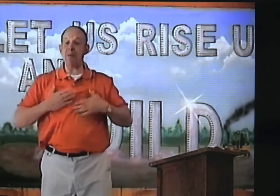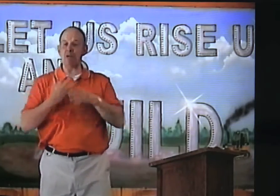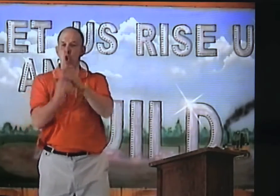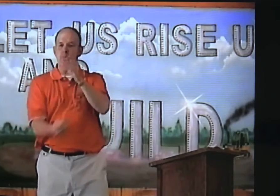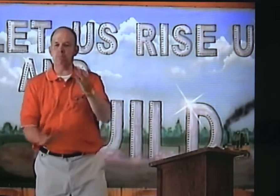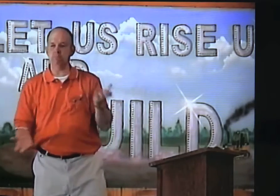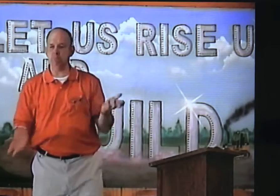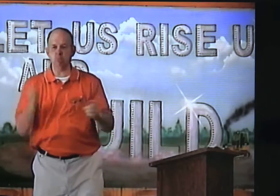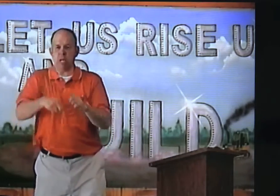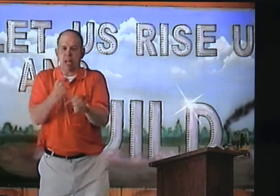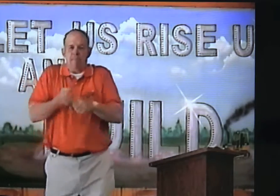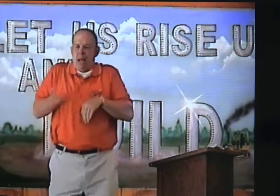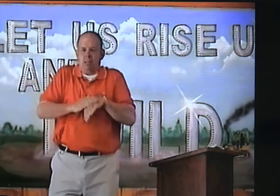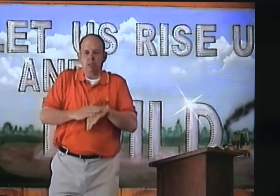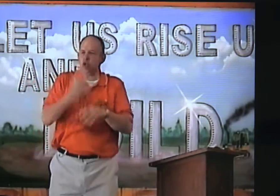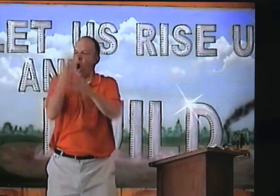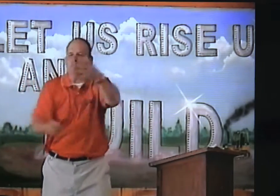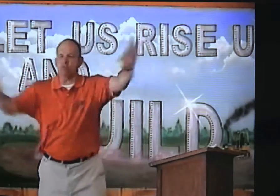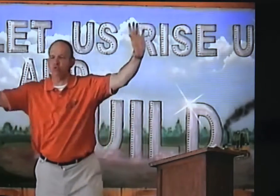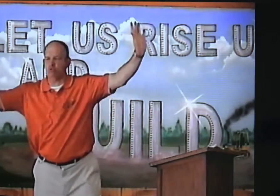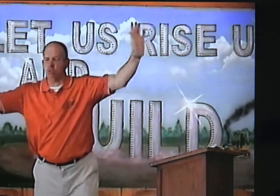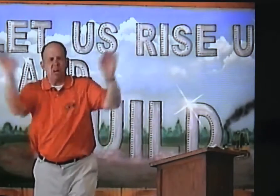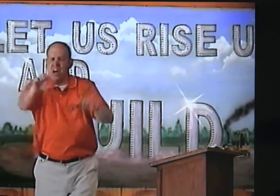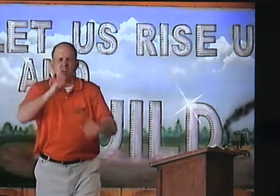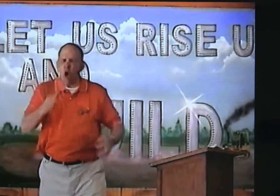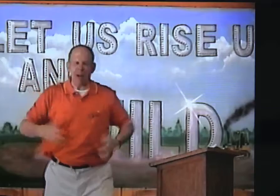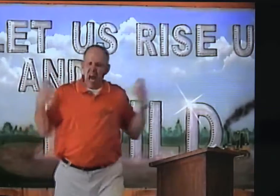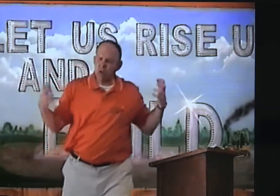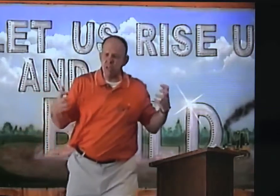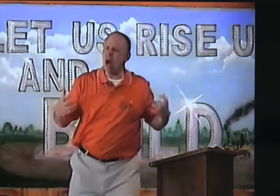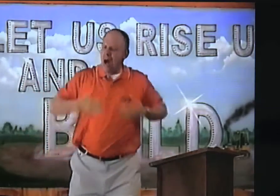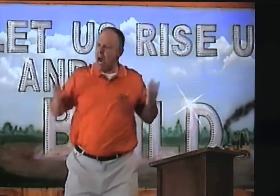For 1 minute, and that minute's gone, you look at that minute back, it's gone. The anger